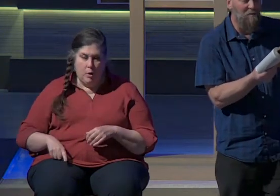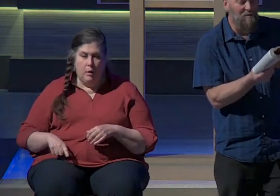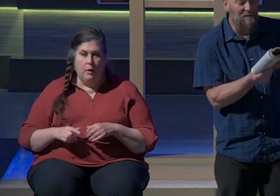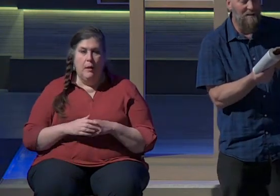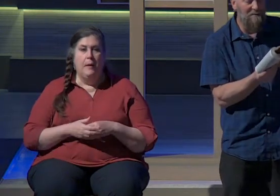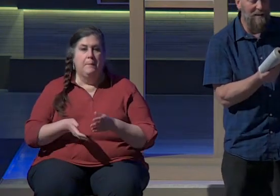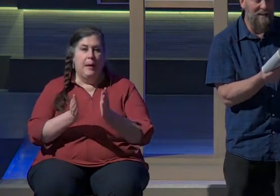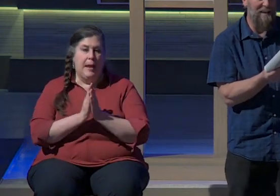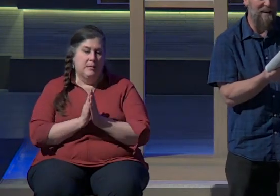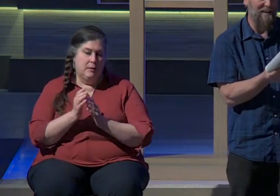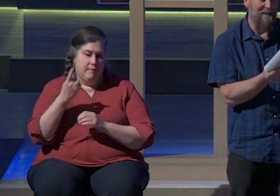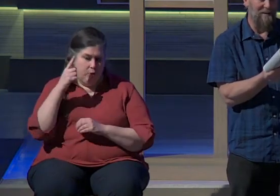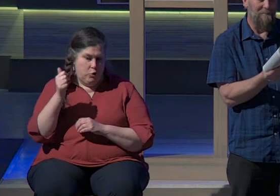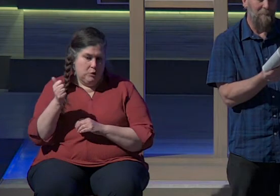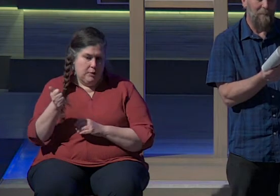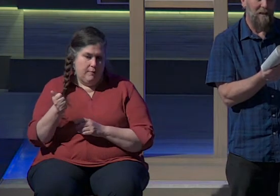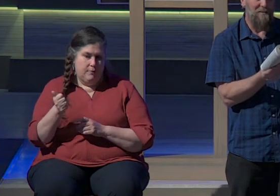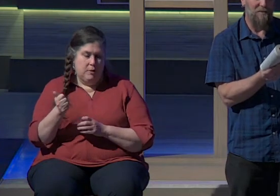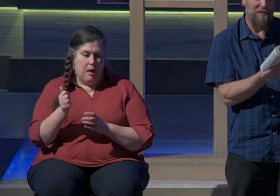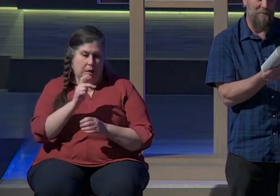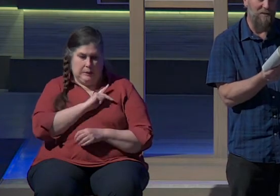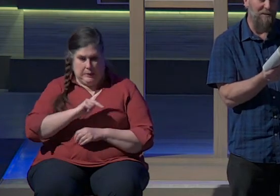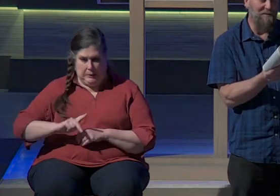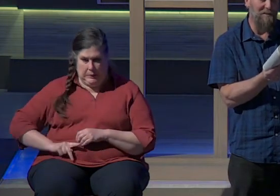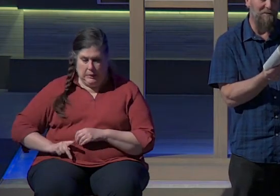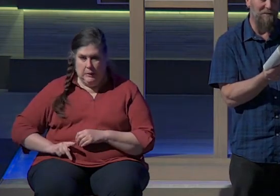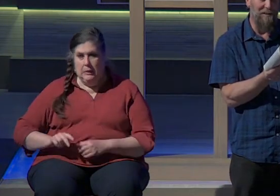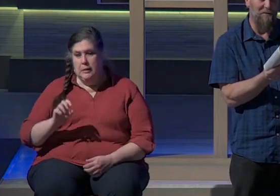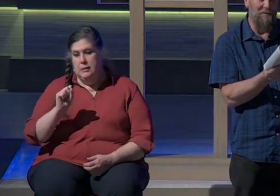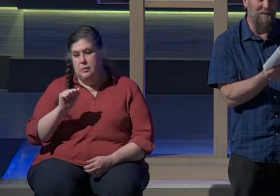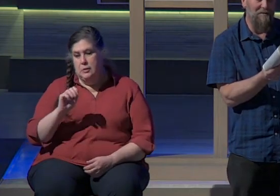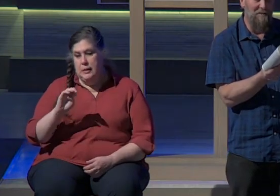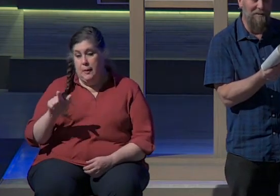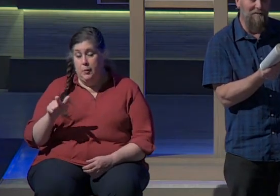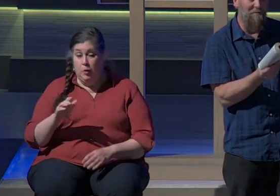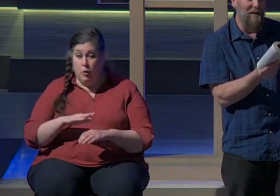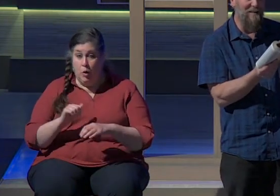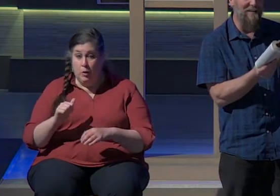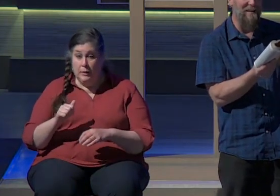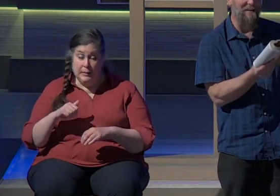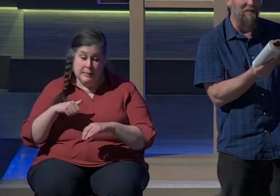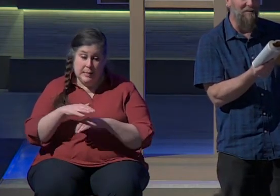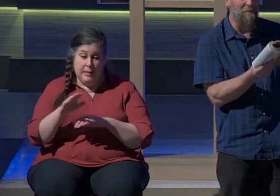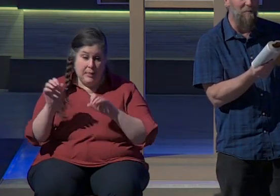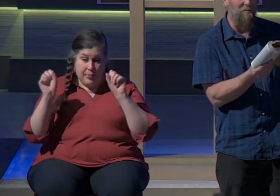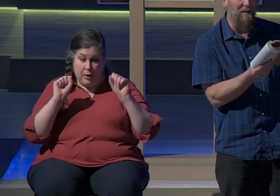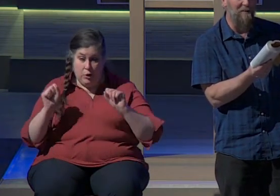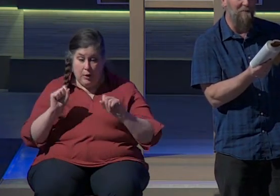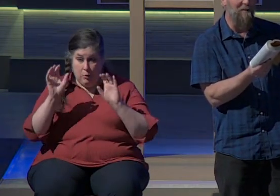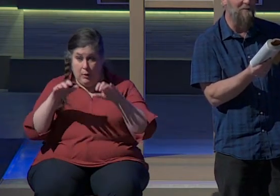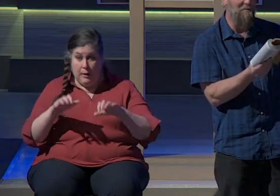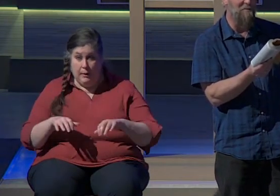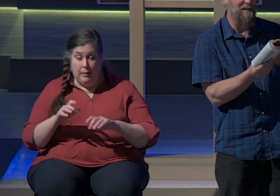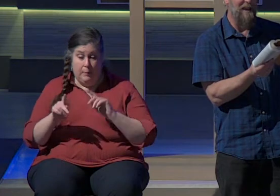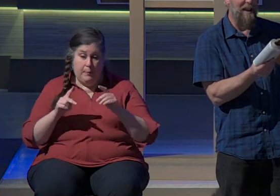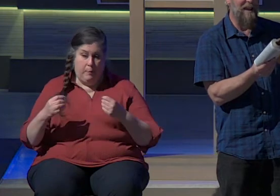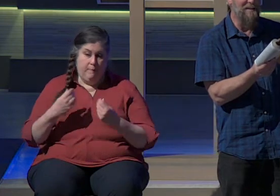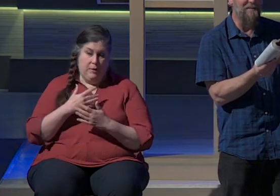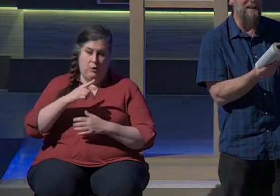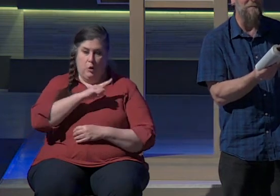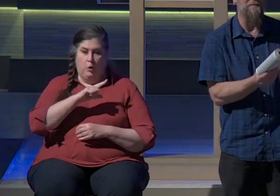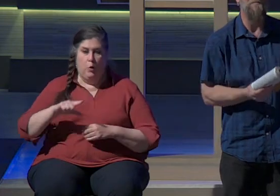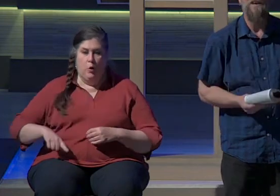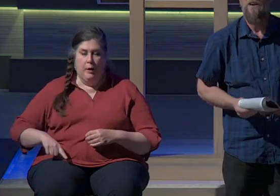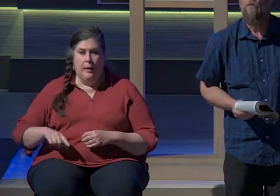asking for yourselves a king. So Samuel called to the Lord, and the Lord sent thunder and rain that day, and all the people greatly feared the Lord